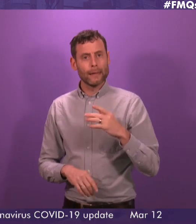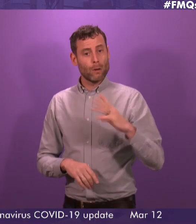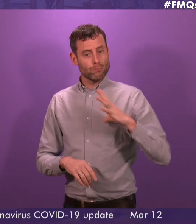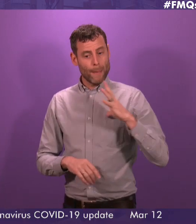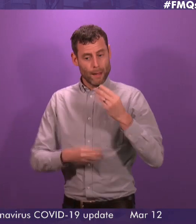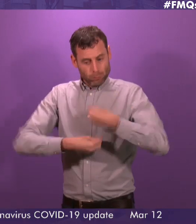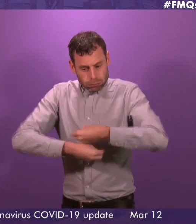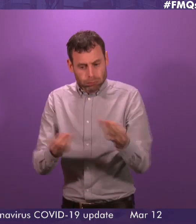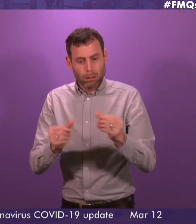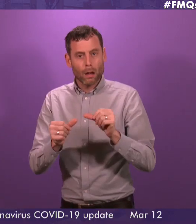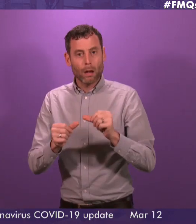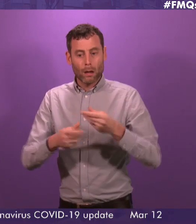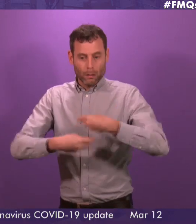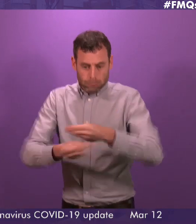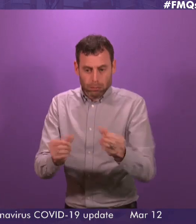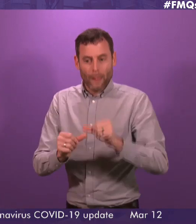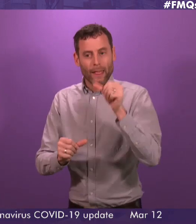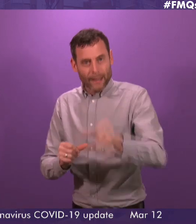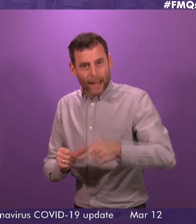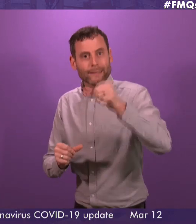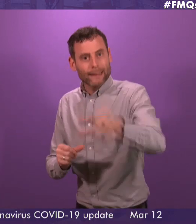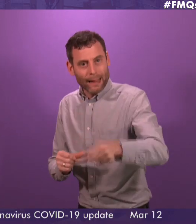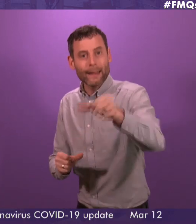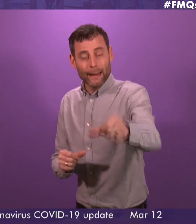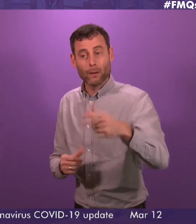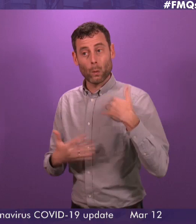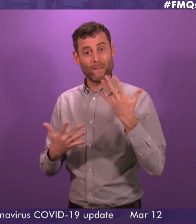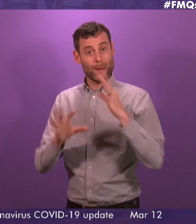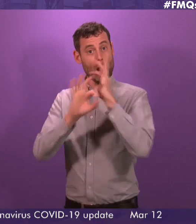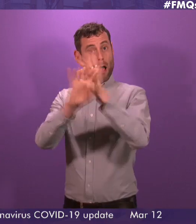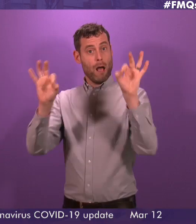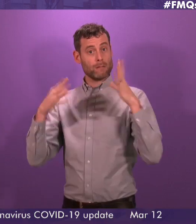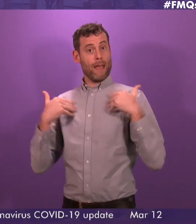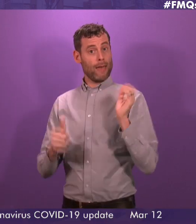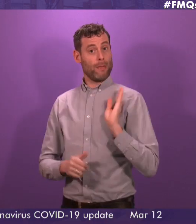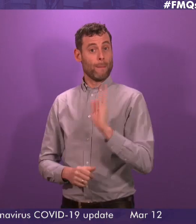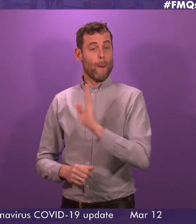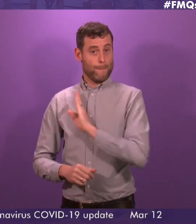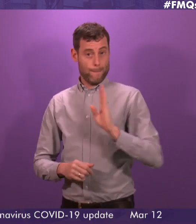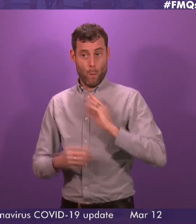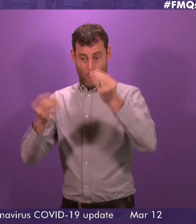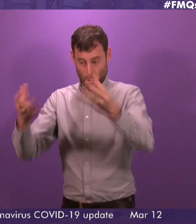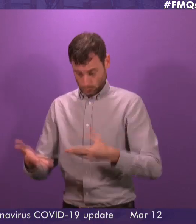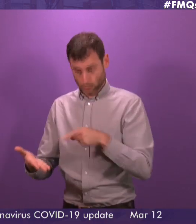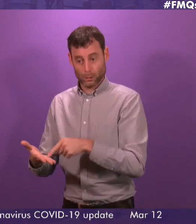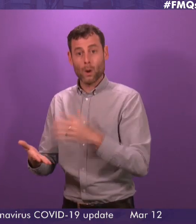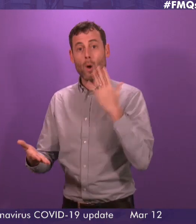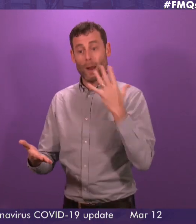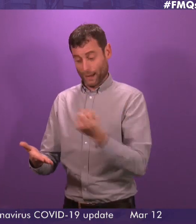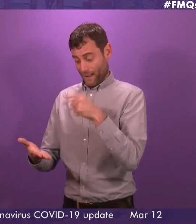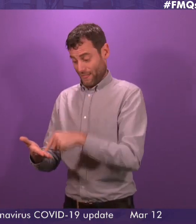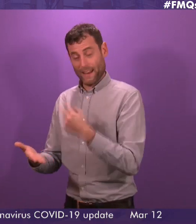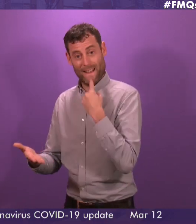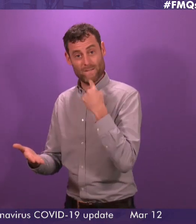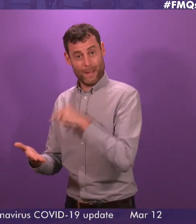next supply. Once we have that detailed information, and we will have that this week, then we will know where there have been gaps